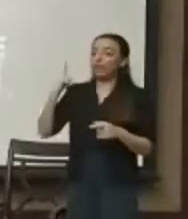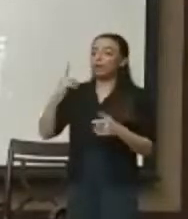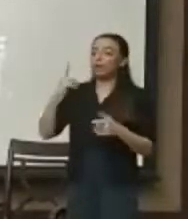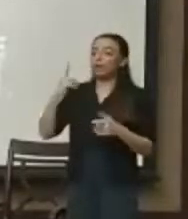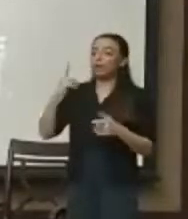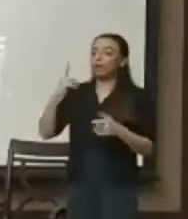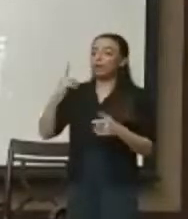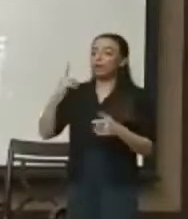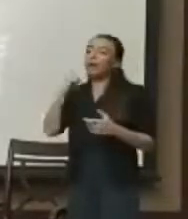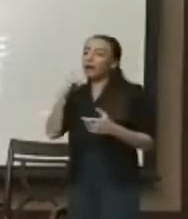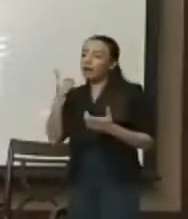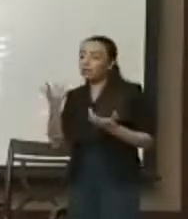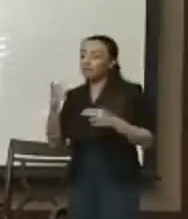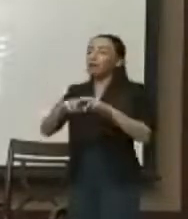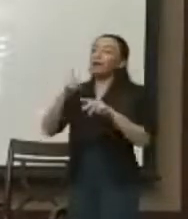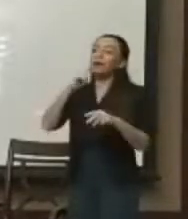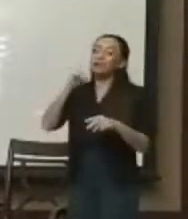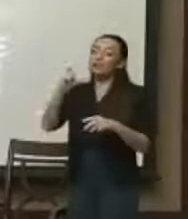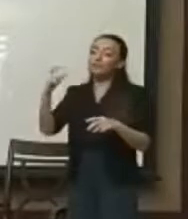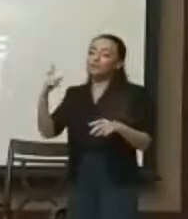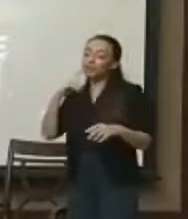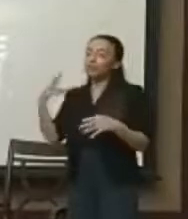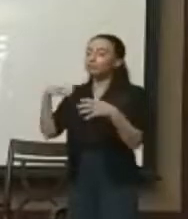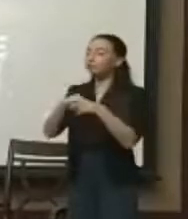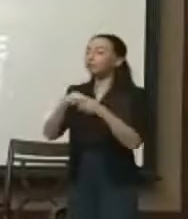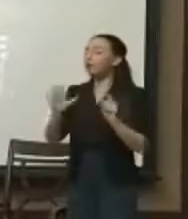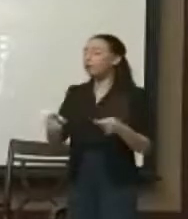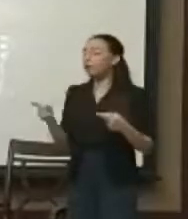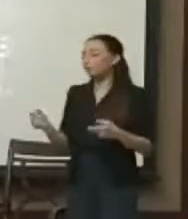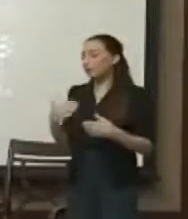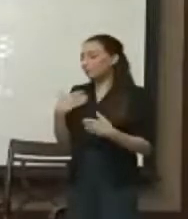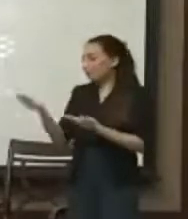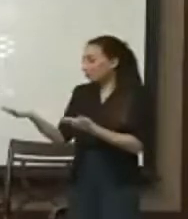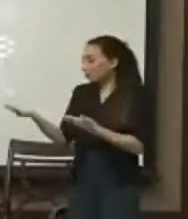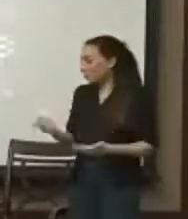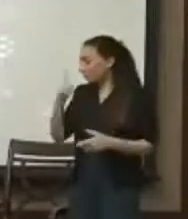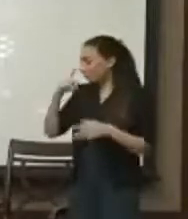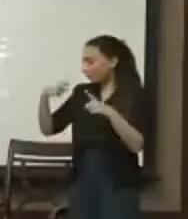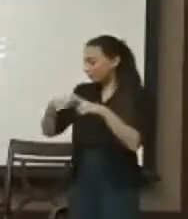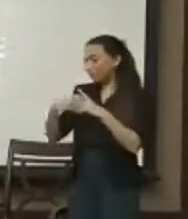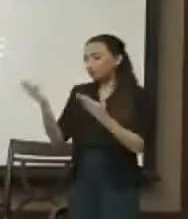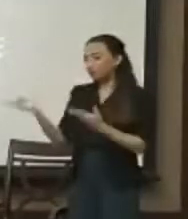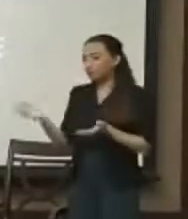like CII and FICCI. Warm welcome, Karishma Chabra.